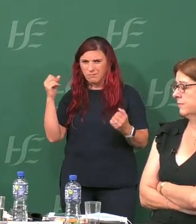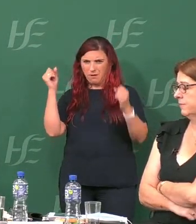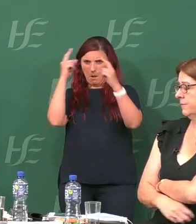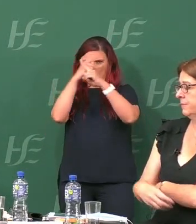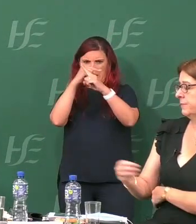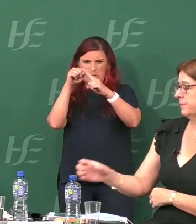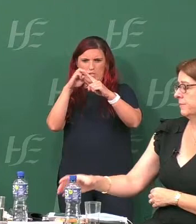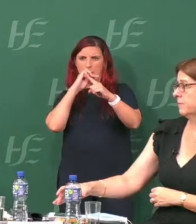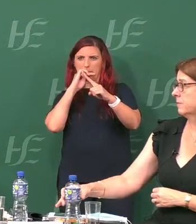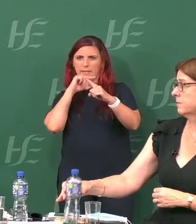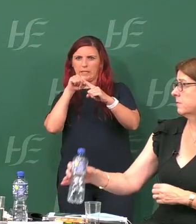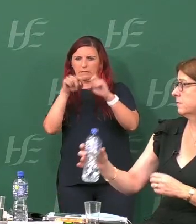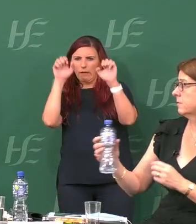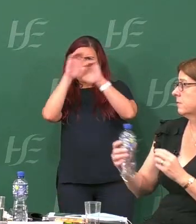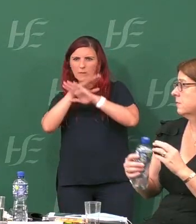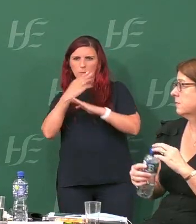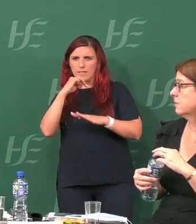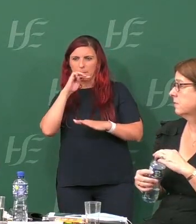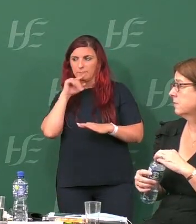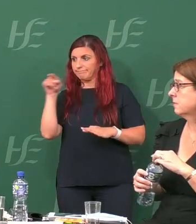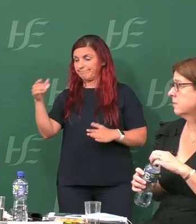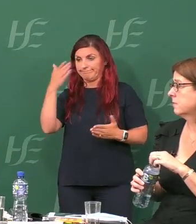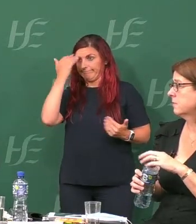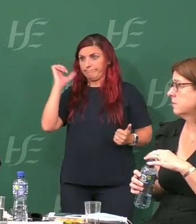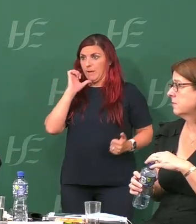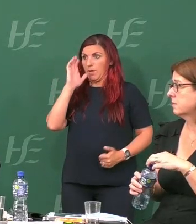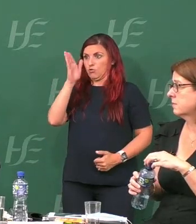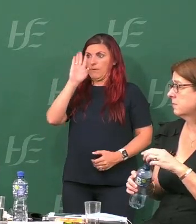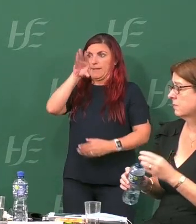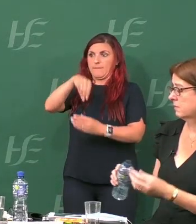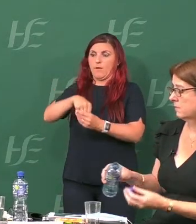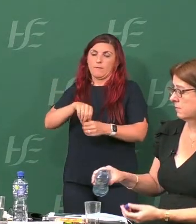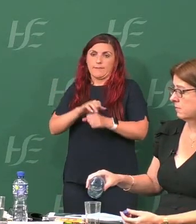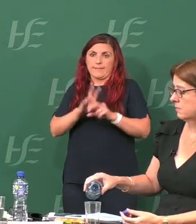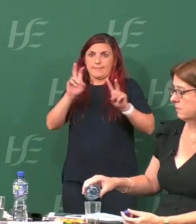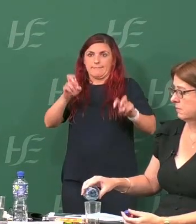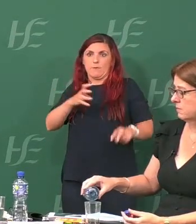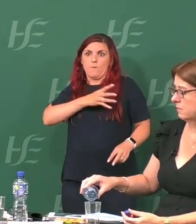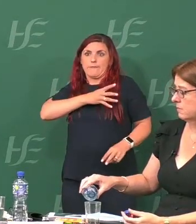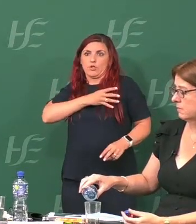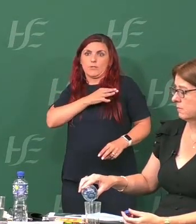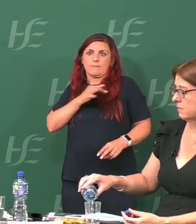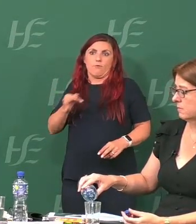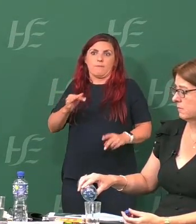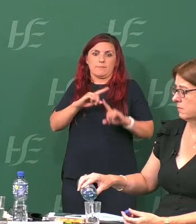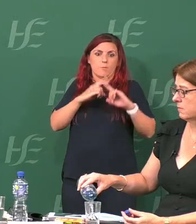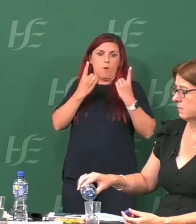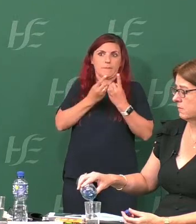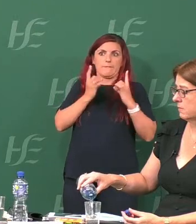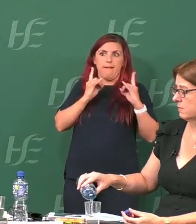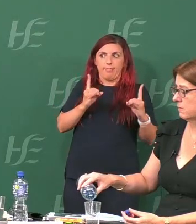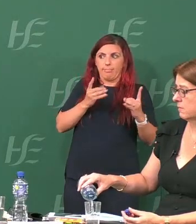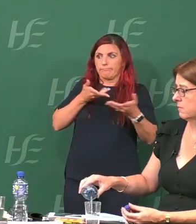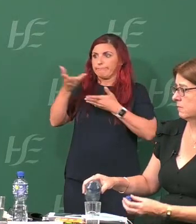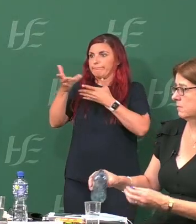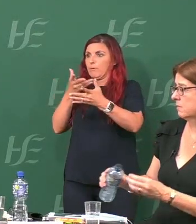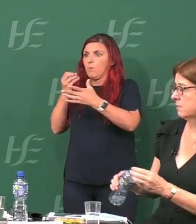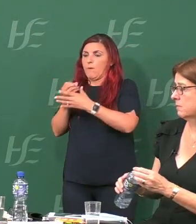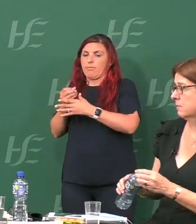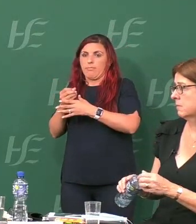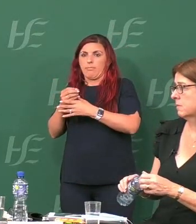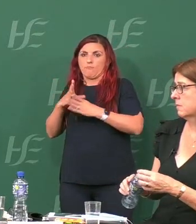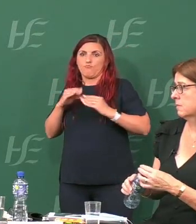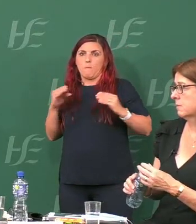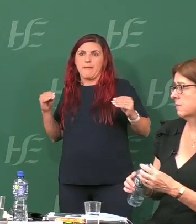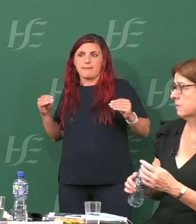that out of your hands? I'm not directly involved, and the officials are negotiating directly with the Romanian authorities, but in any case, there